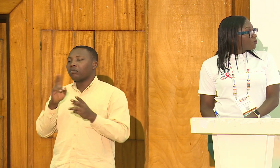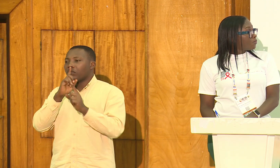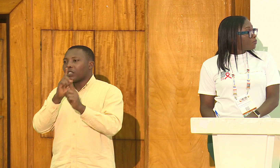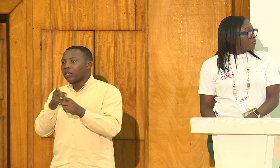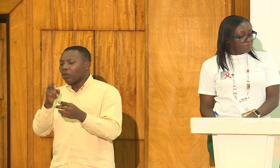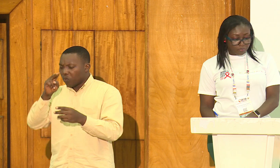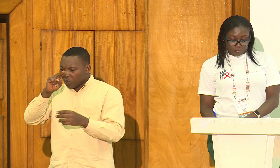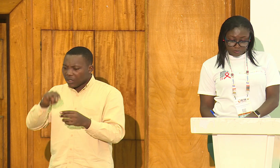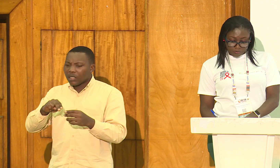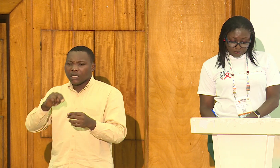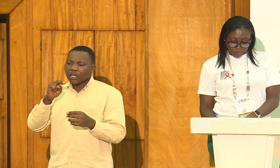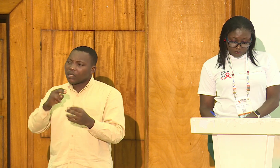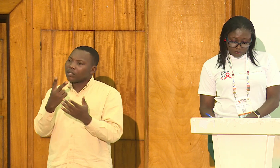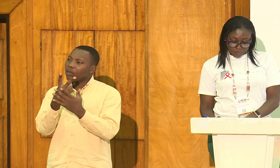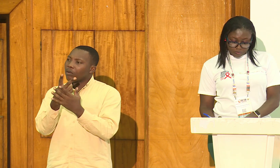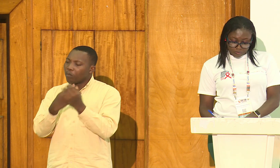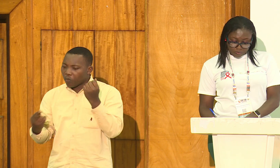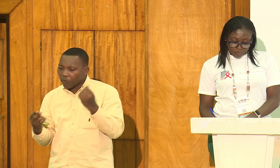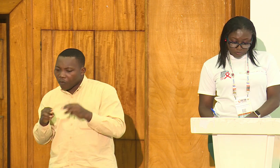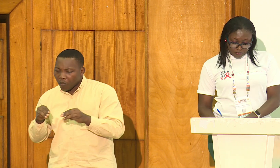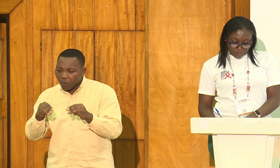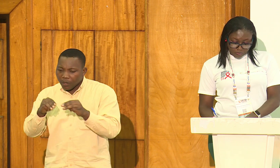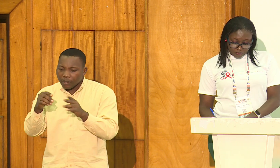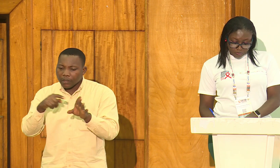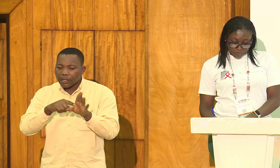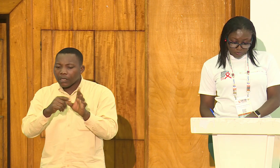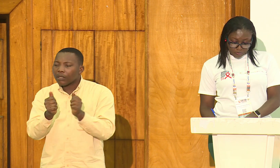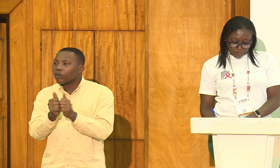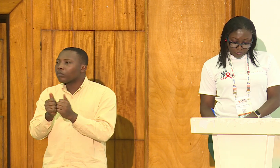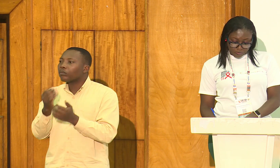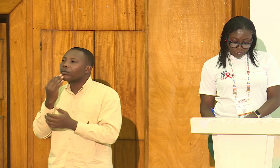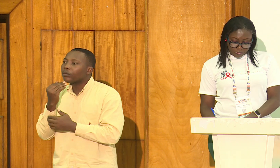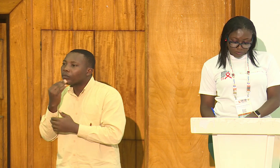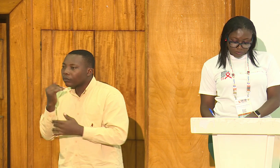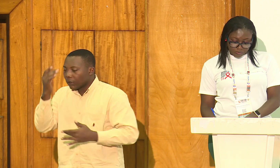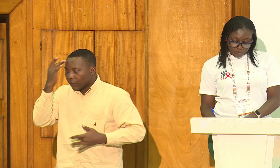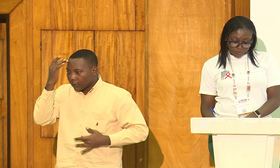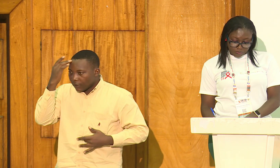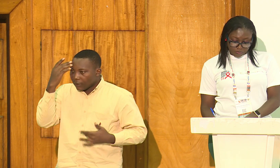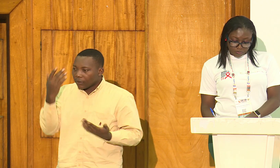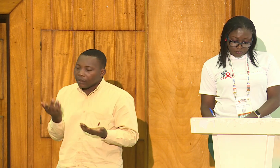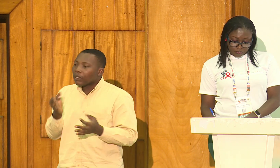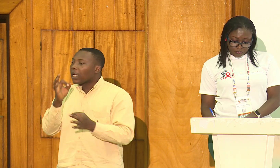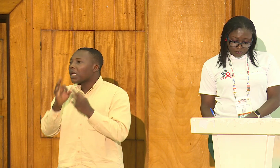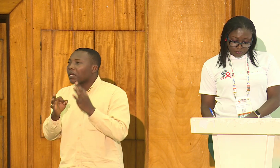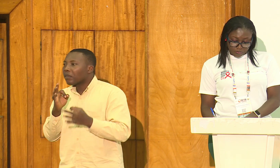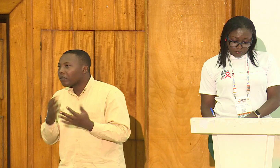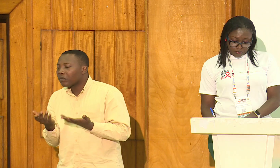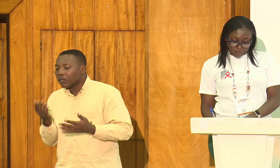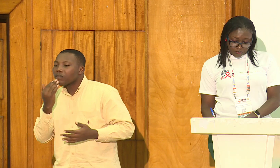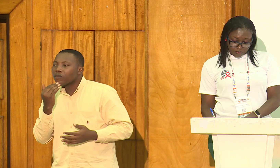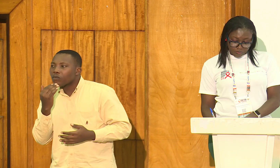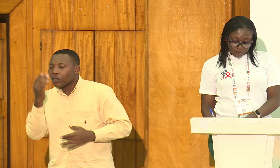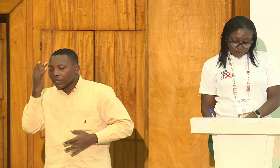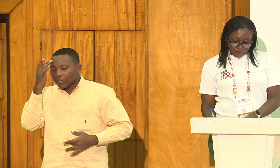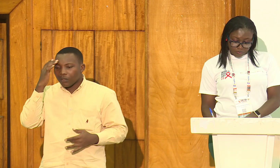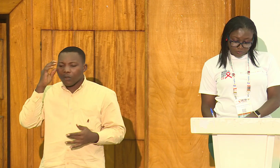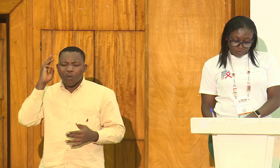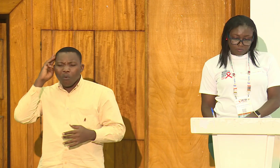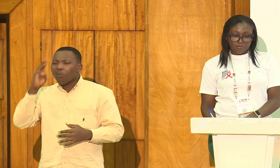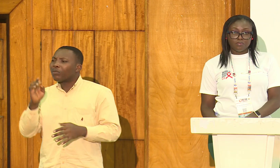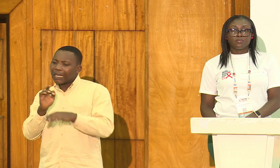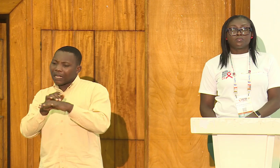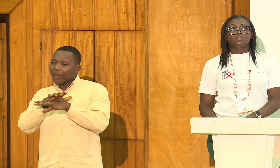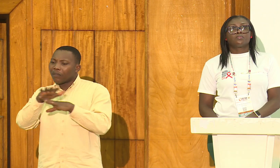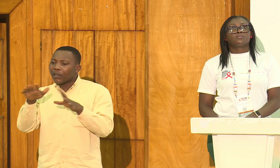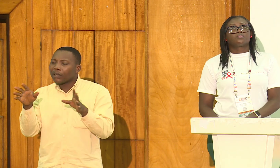model, starting with if diabetes is going to affect a lot more people than